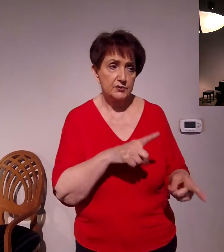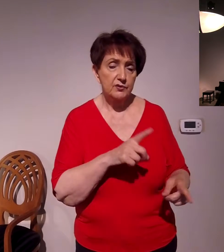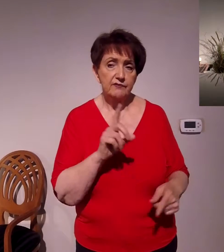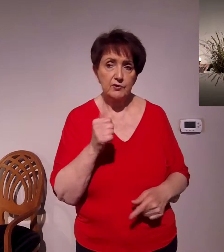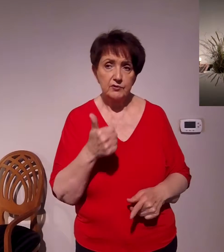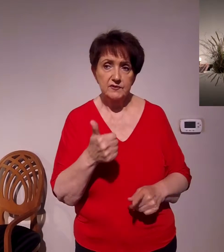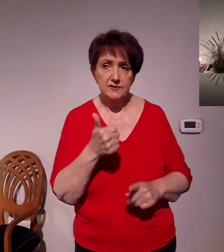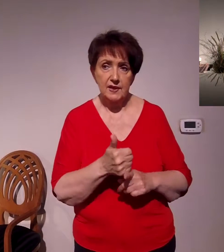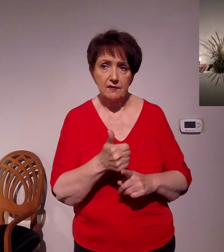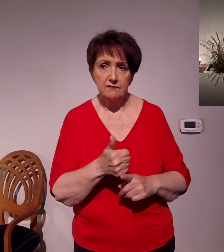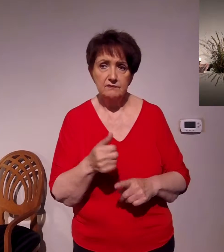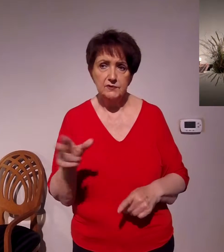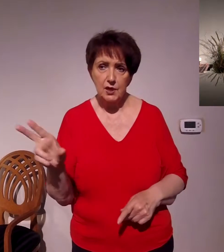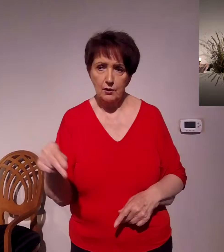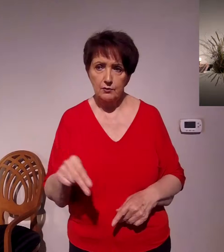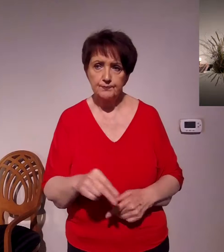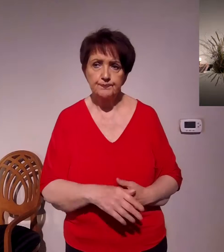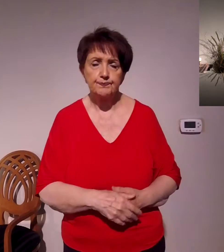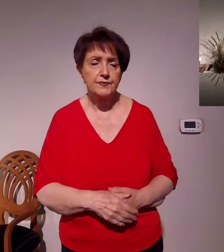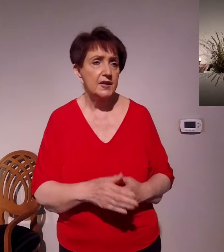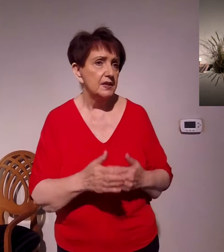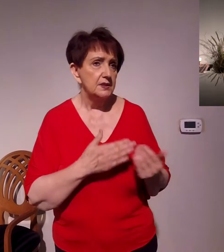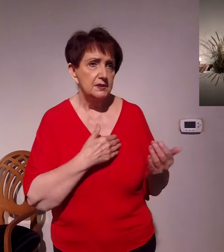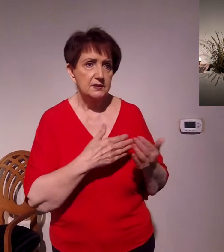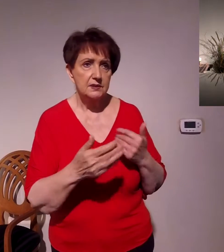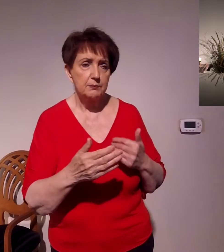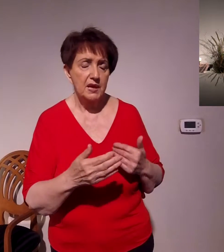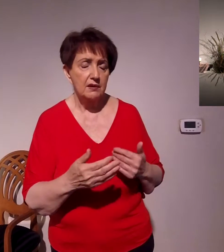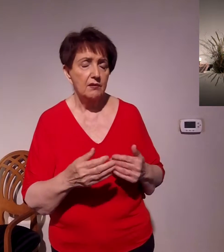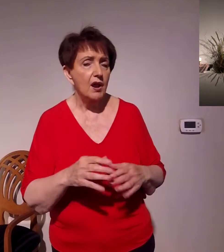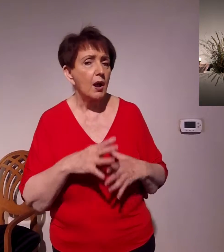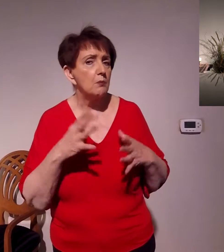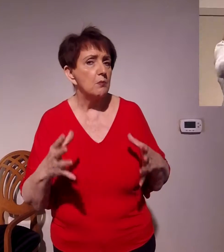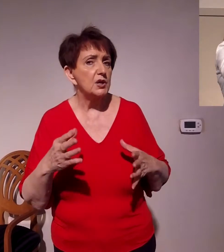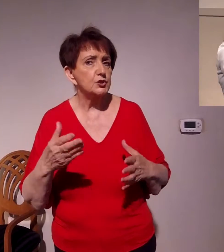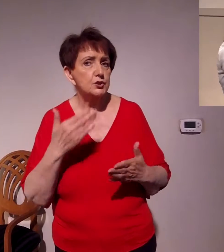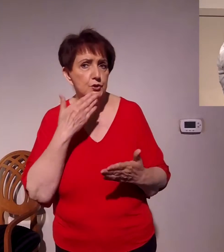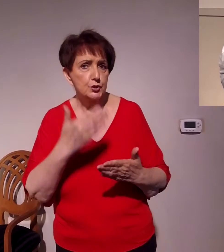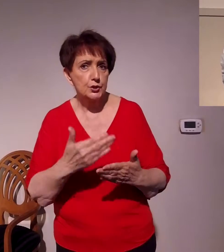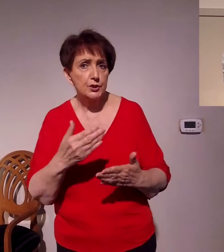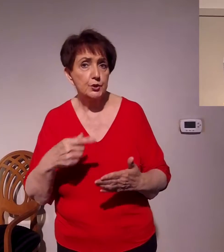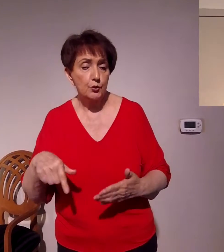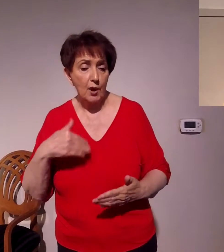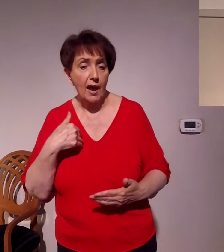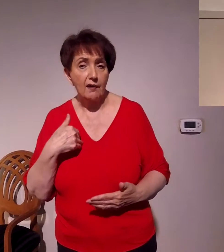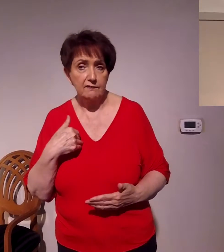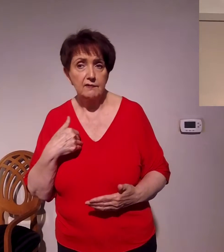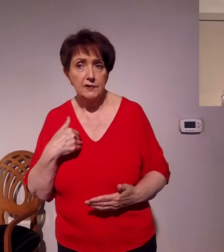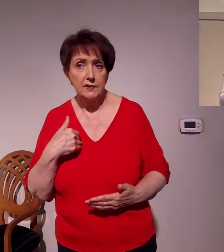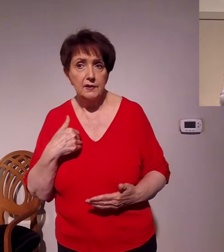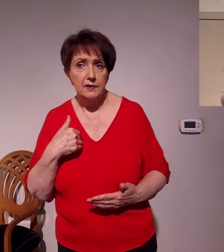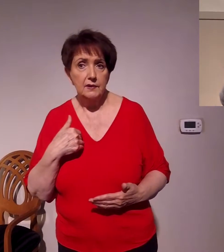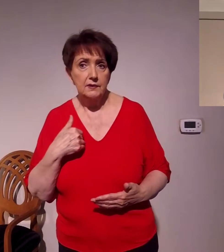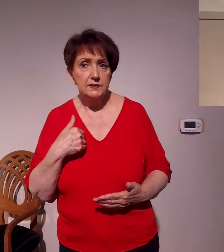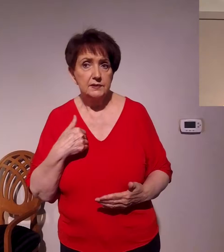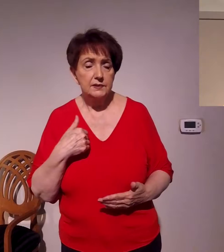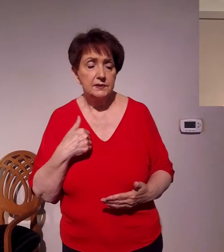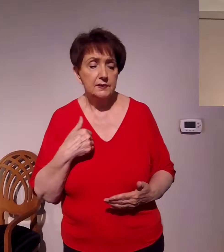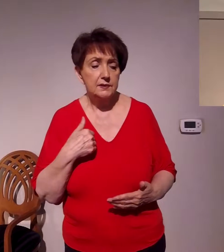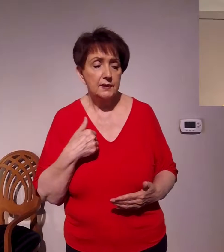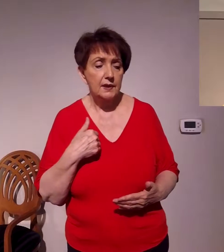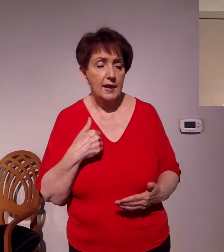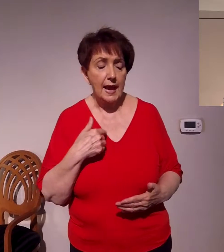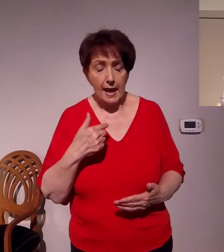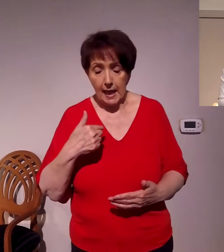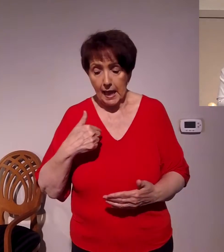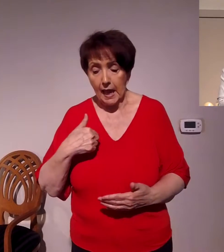No. No. So it doesn't matter how much good you possess. It takes nothing away from